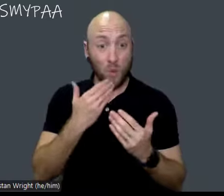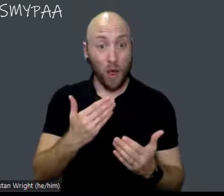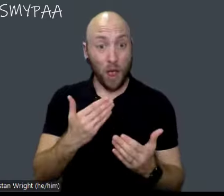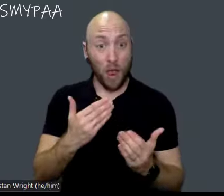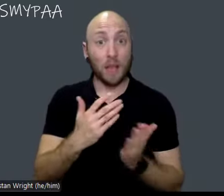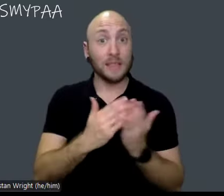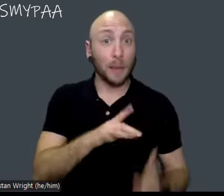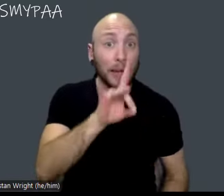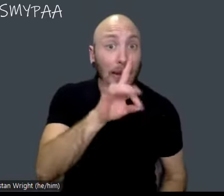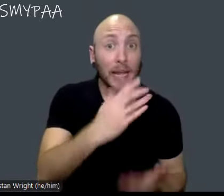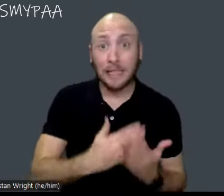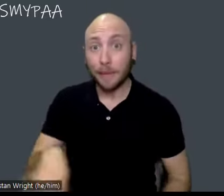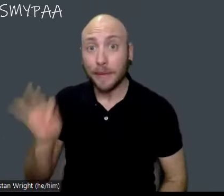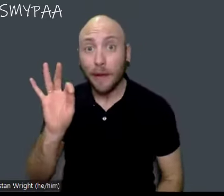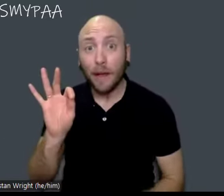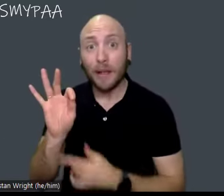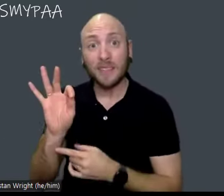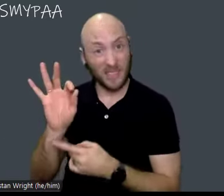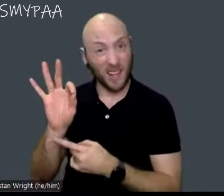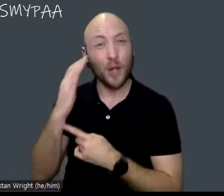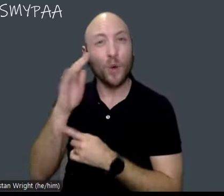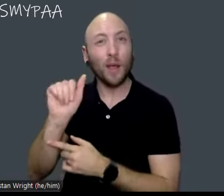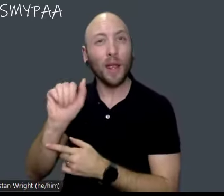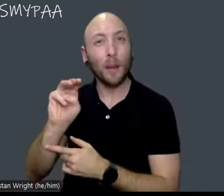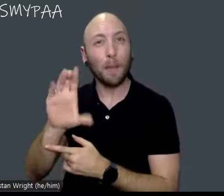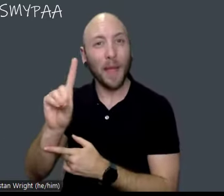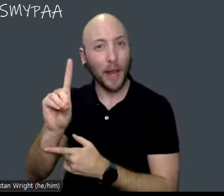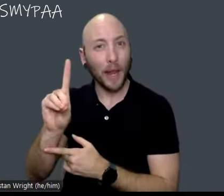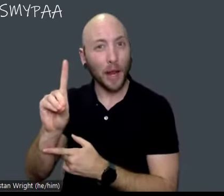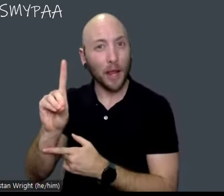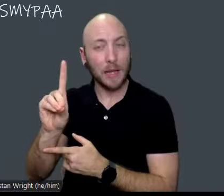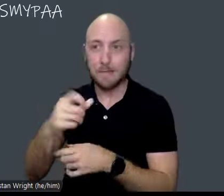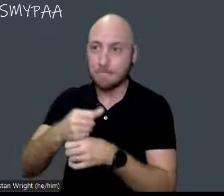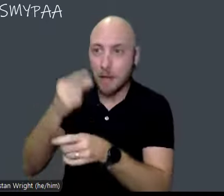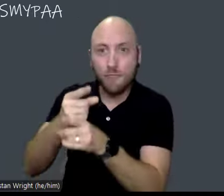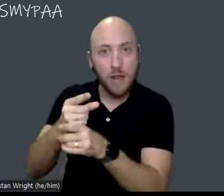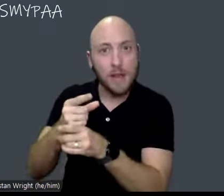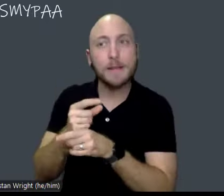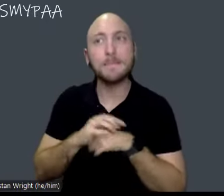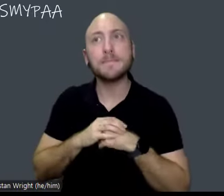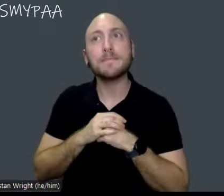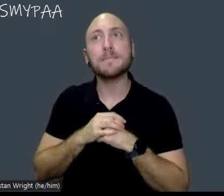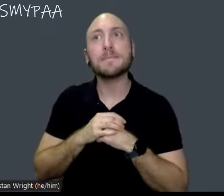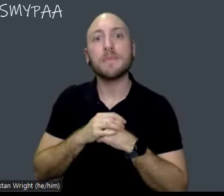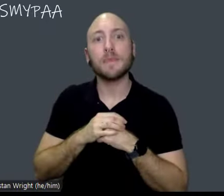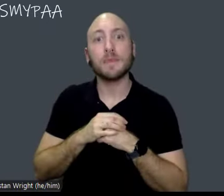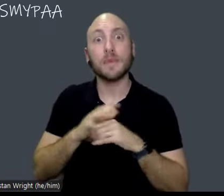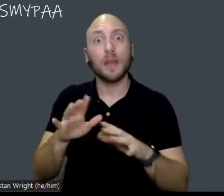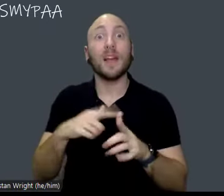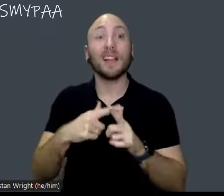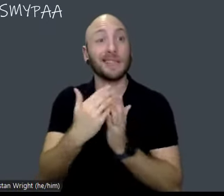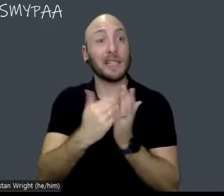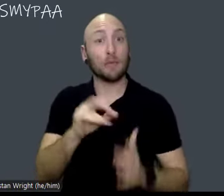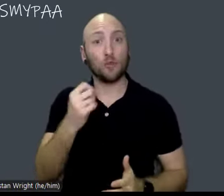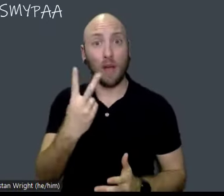89, trying to make those amends. and practicing these principles in all